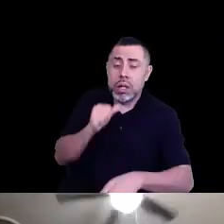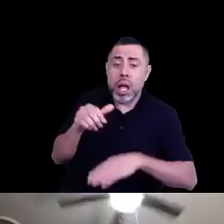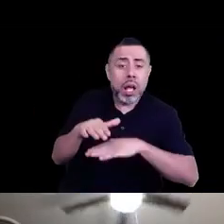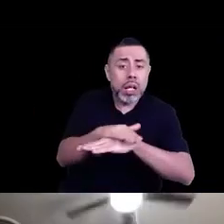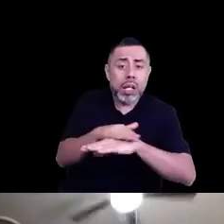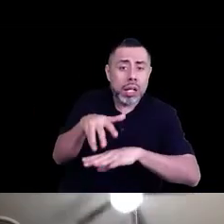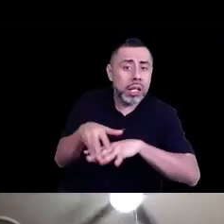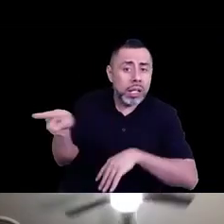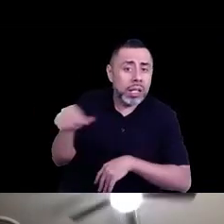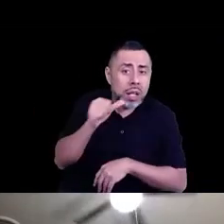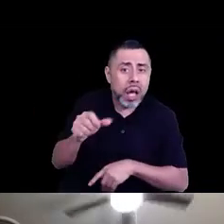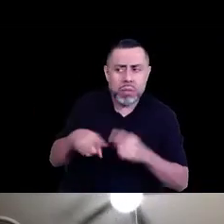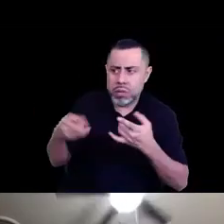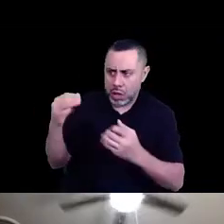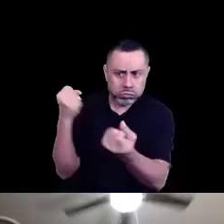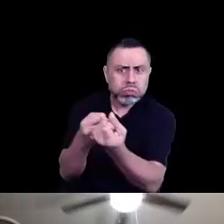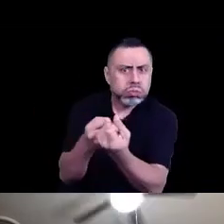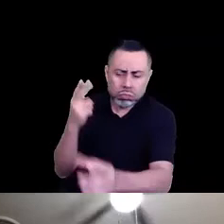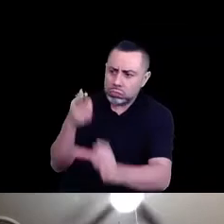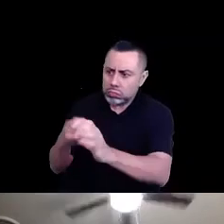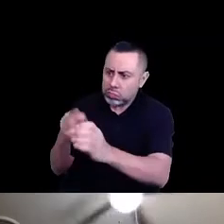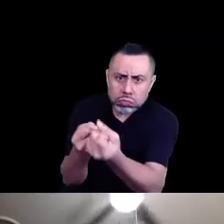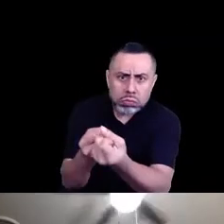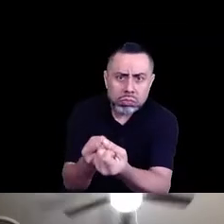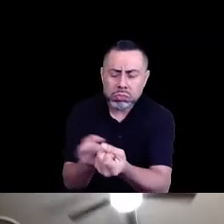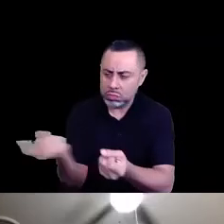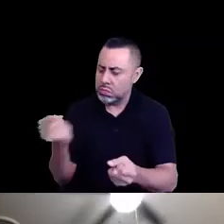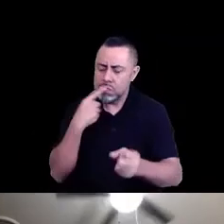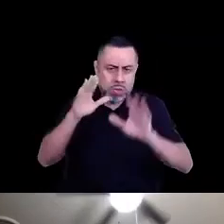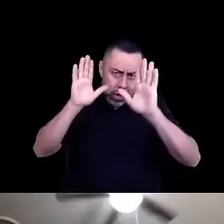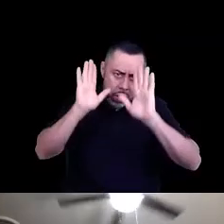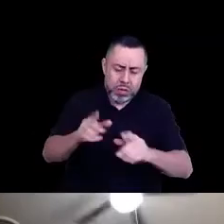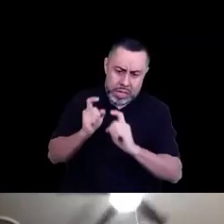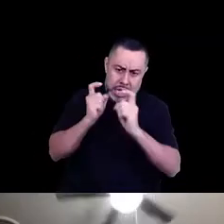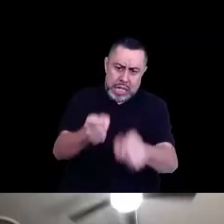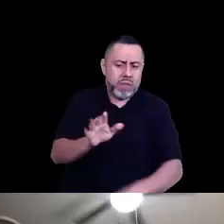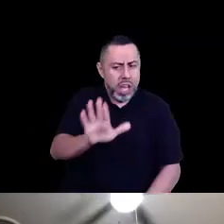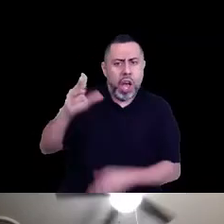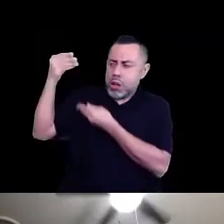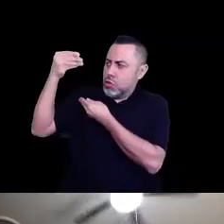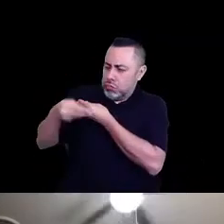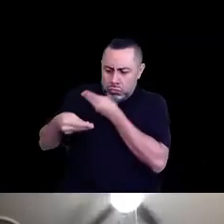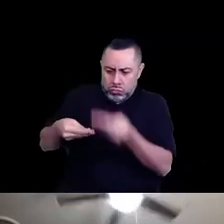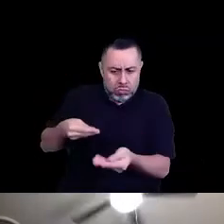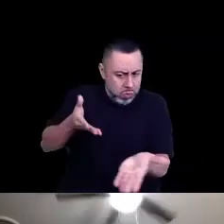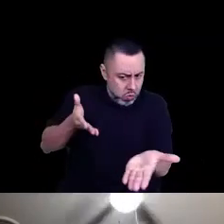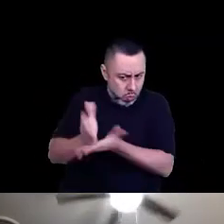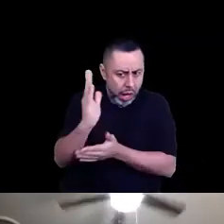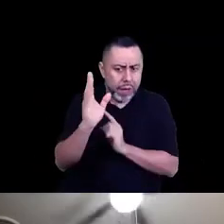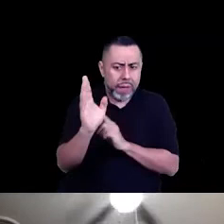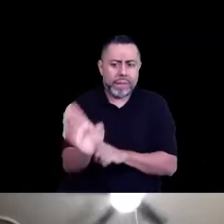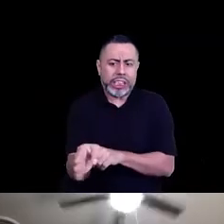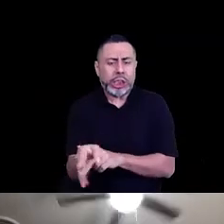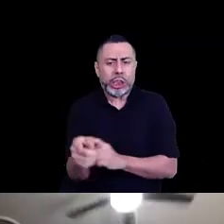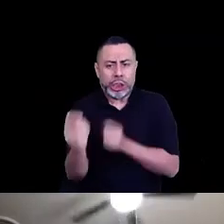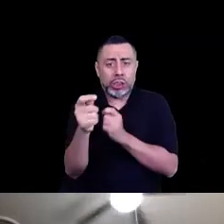to, that, yes, then they needed to keep their inherent rights for fishing, because it was not only the cultural